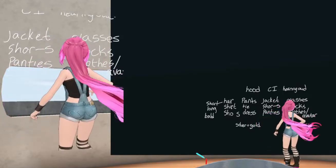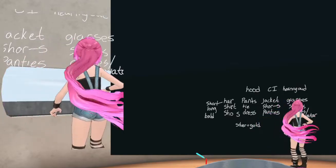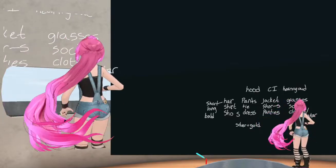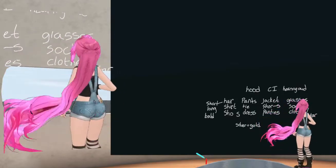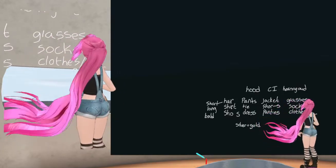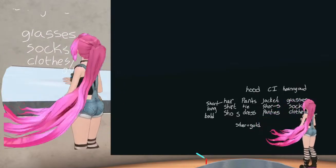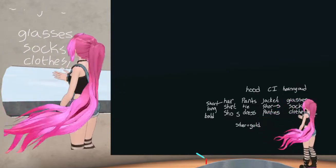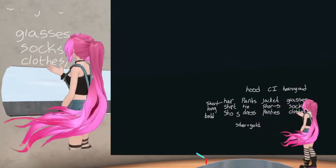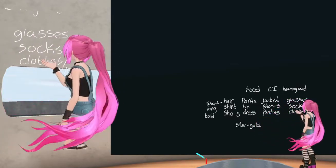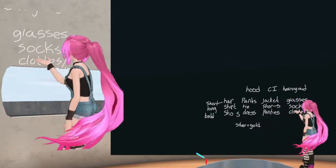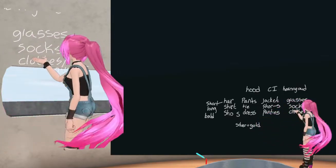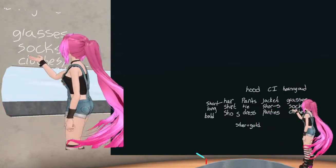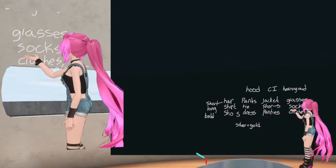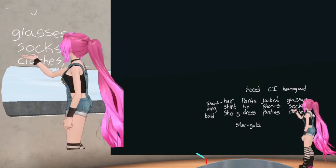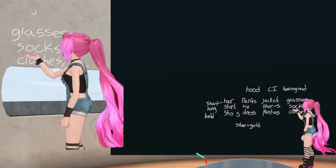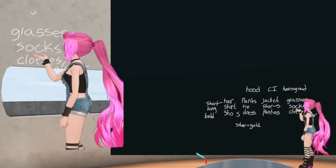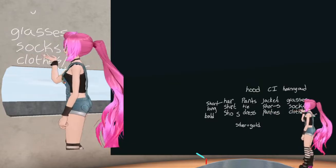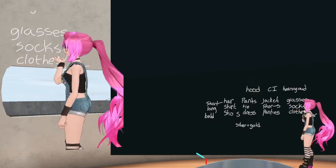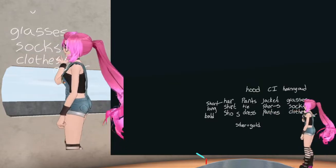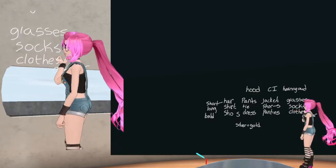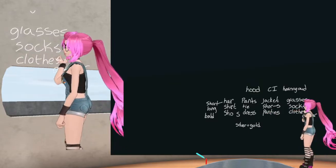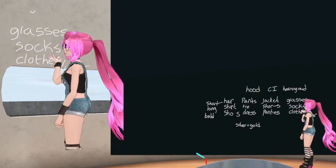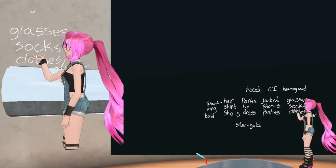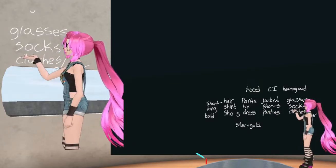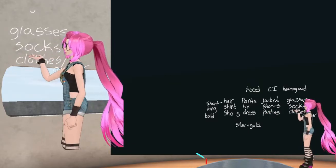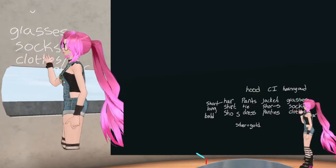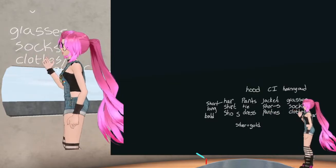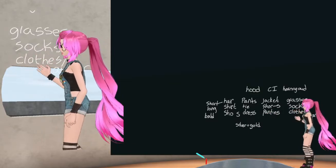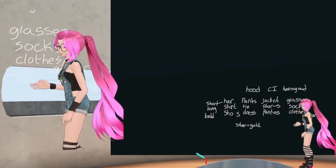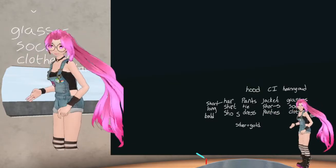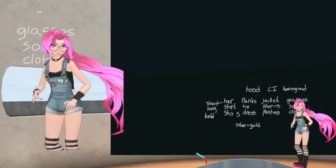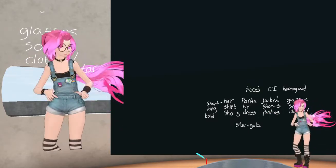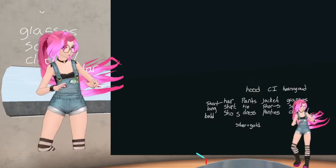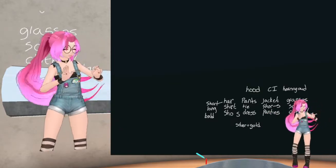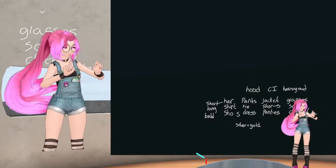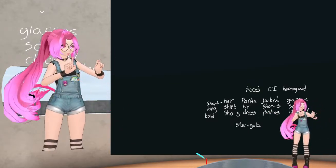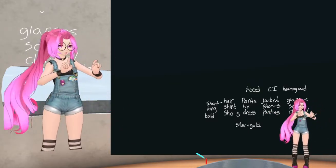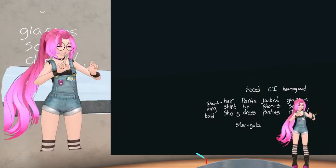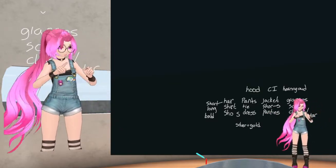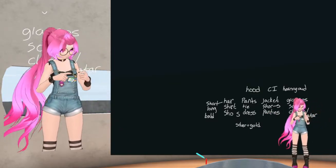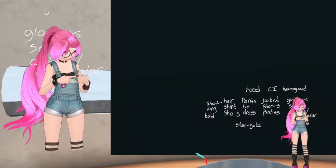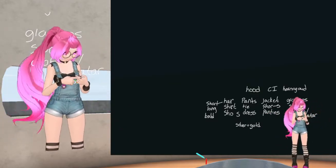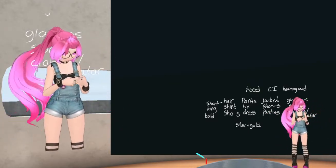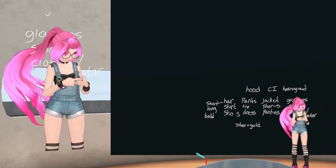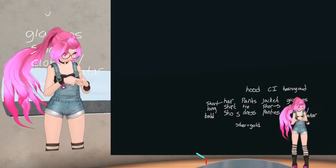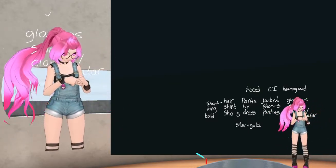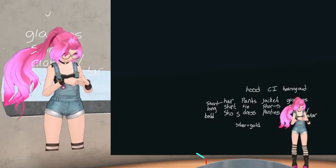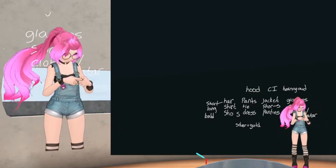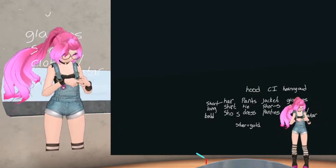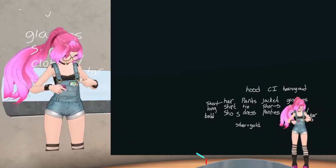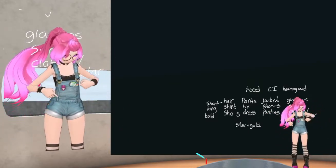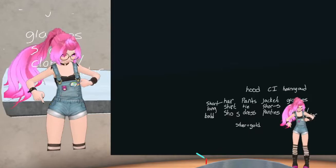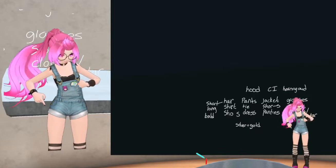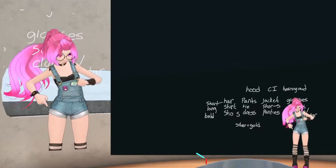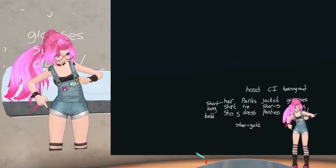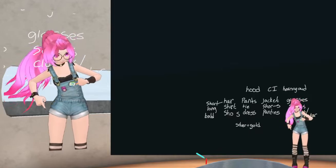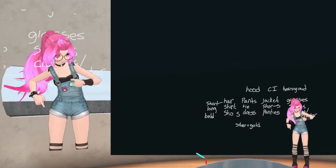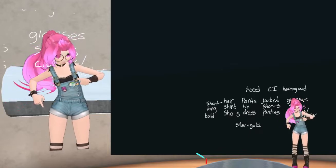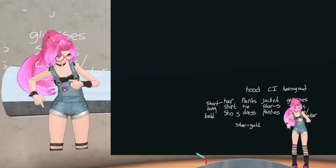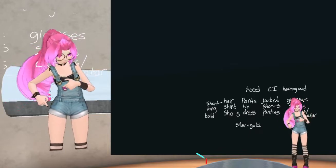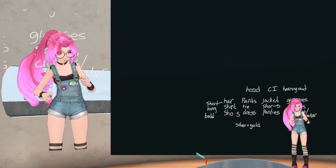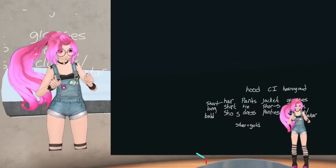get. And then socks. Socks. You're gonna have two. Hold